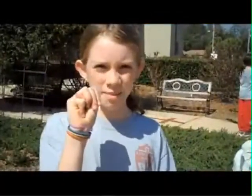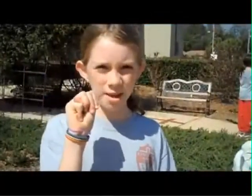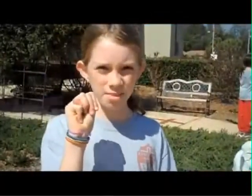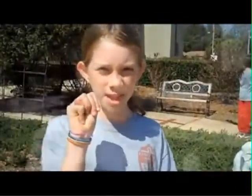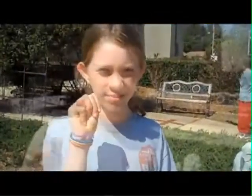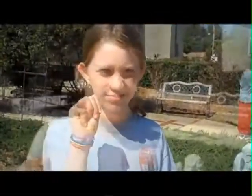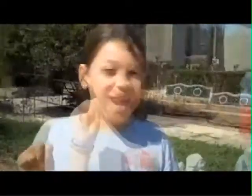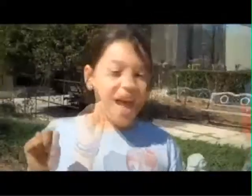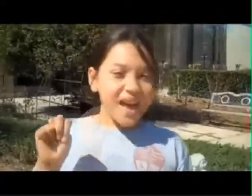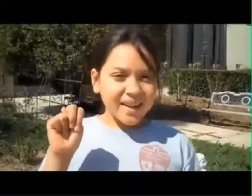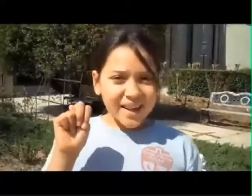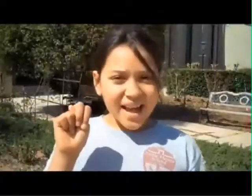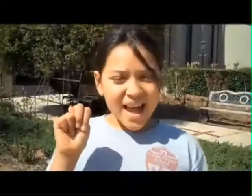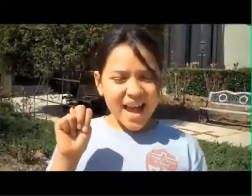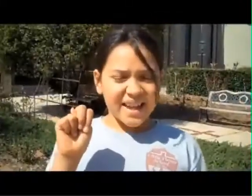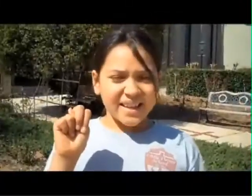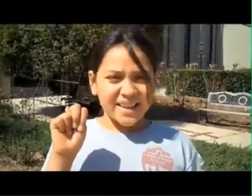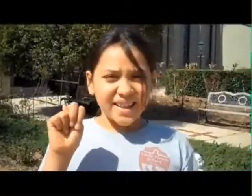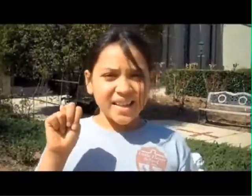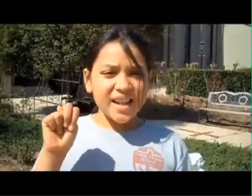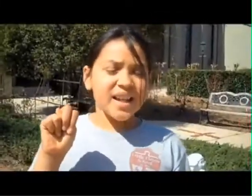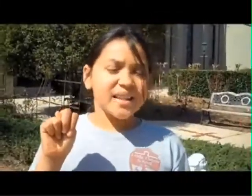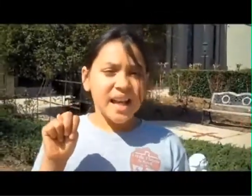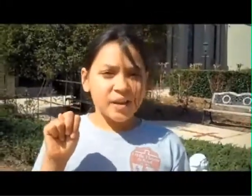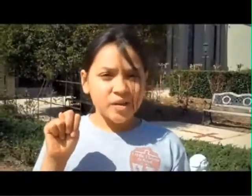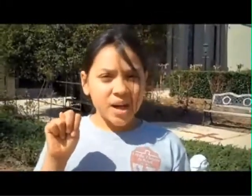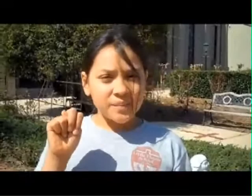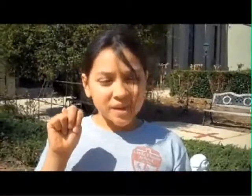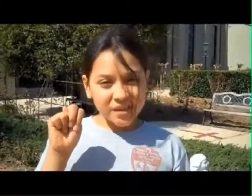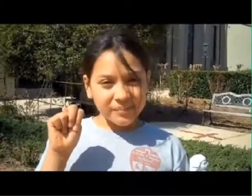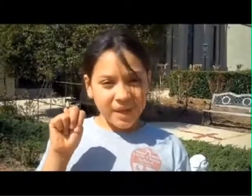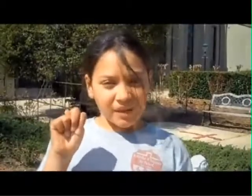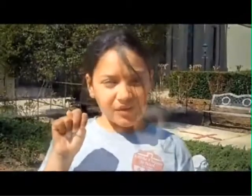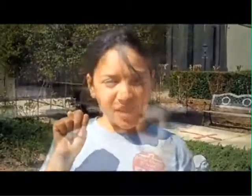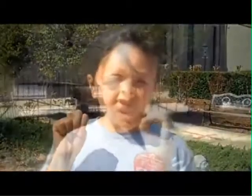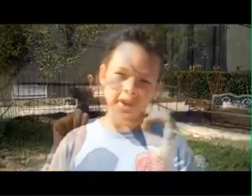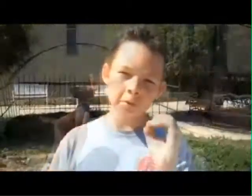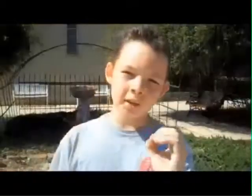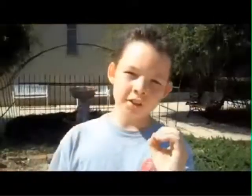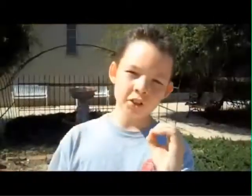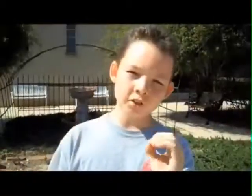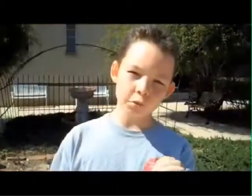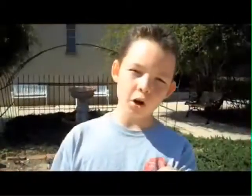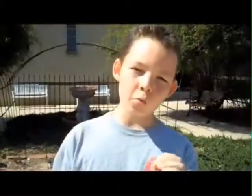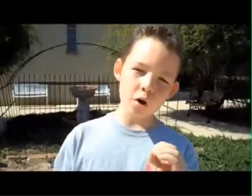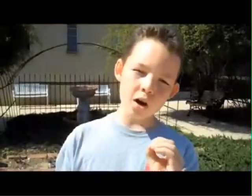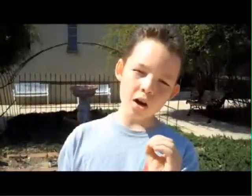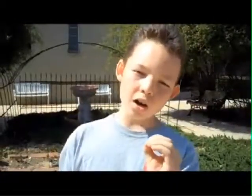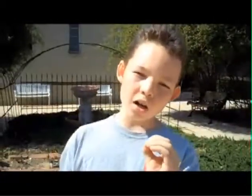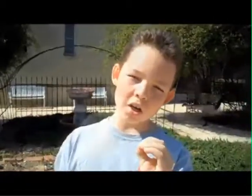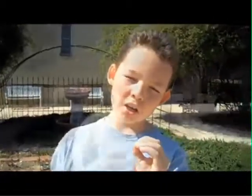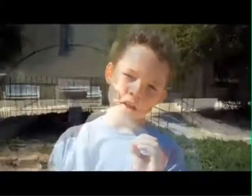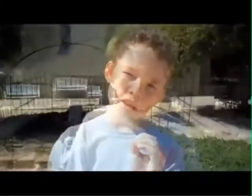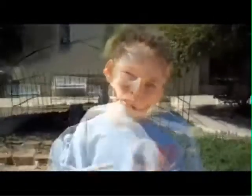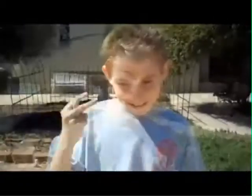mount thumb. N. Now top two, mount thumb. Who's assuming that shows we're all